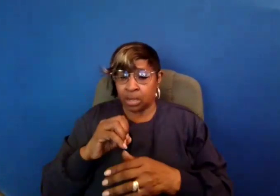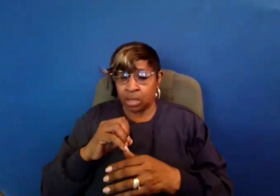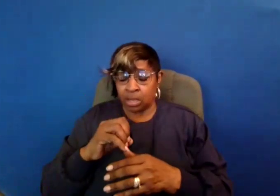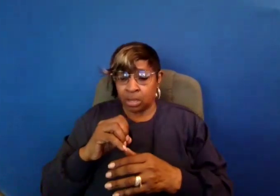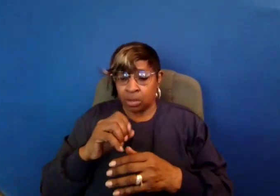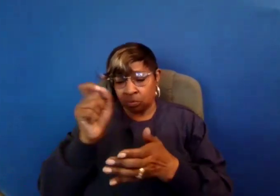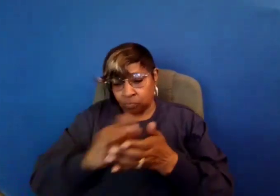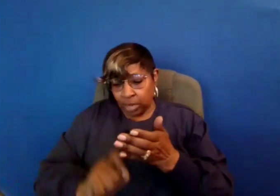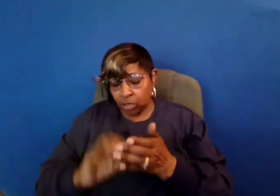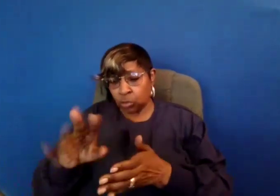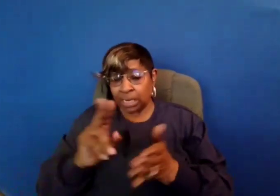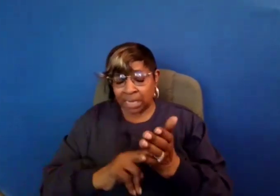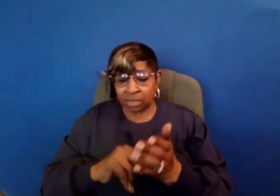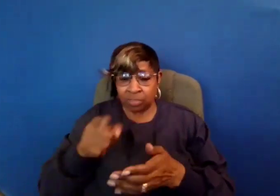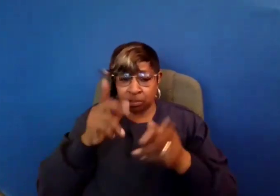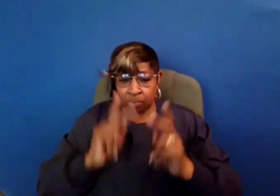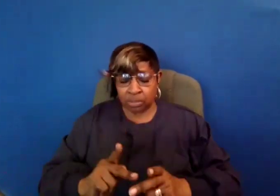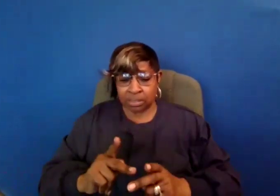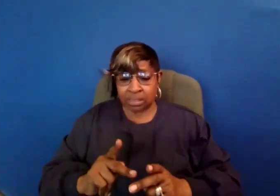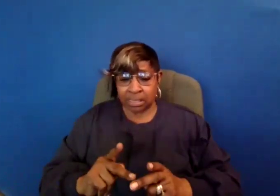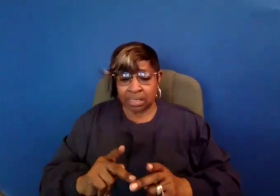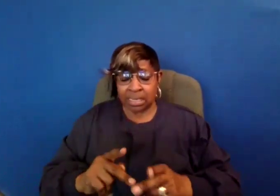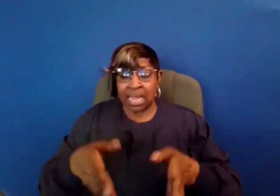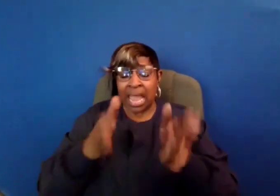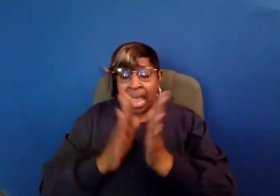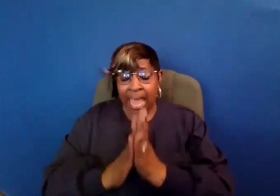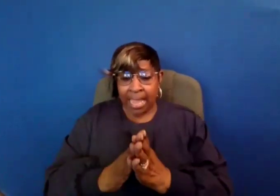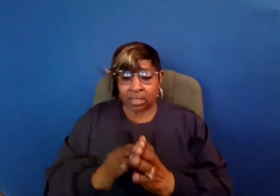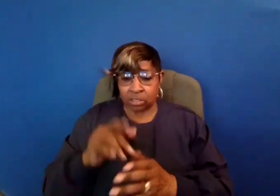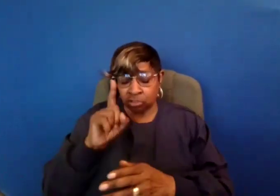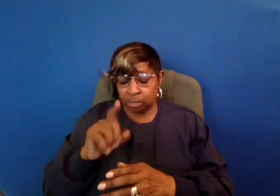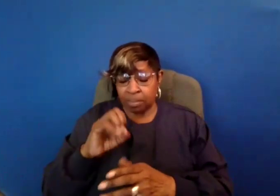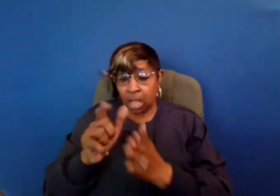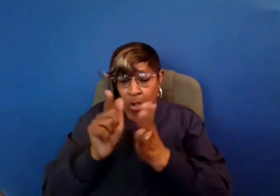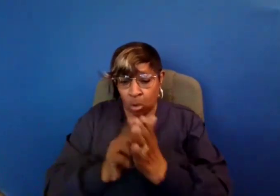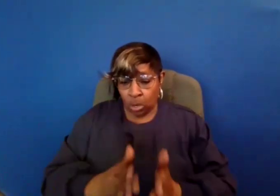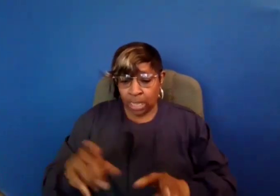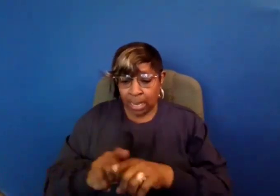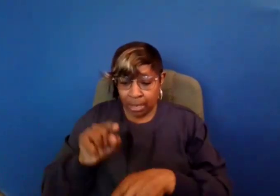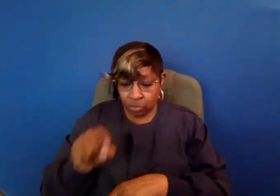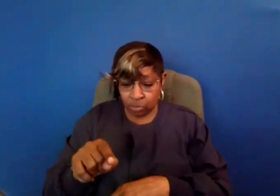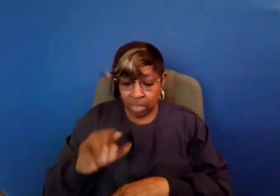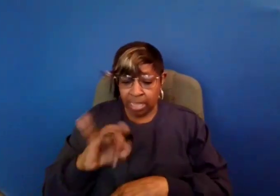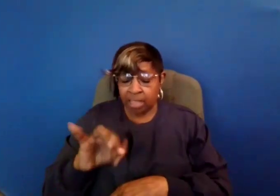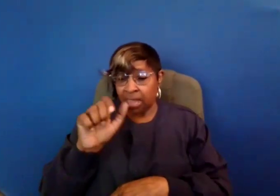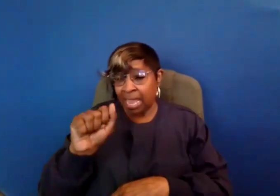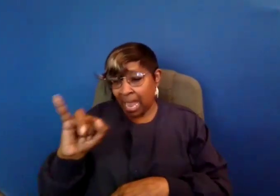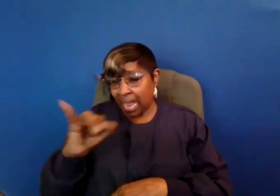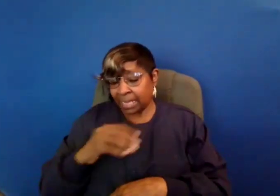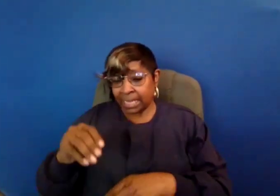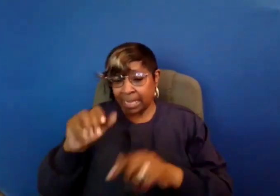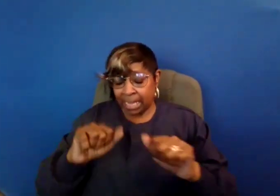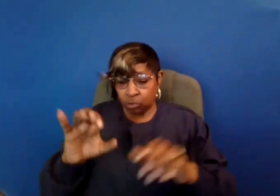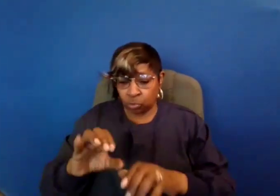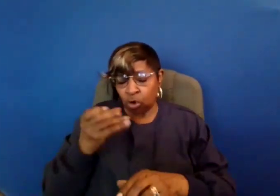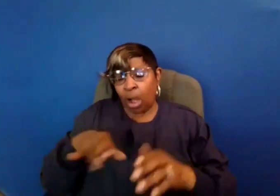contracts. This person has helpfully asked if it should be a lawyer like you, if AI can do it, or if a basic